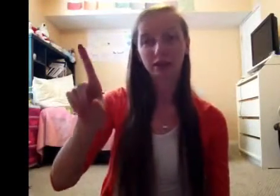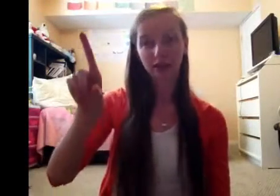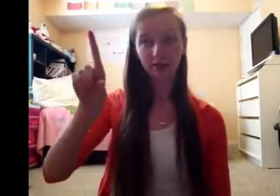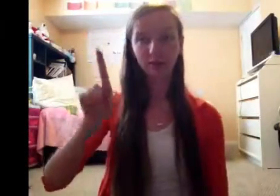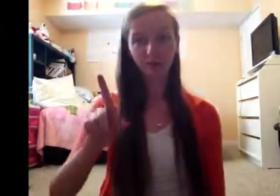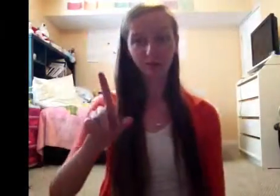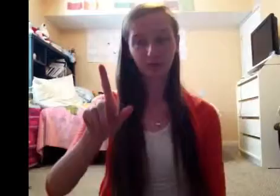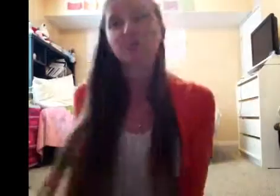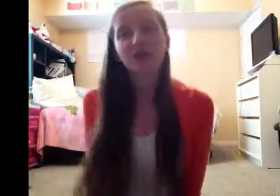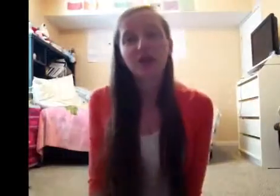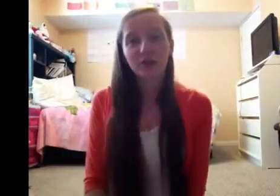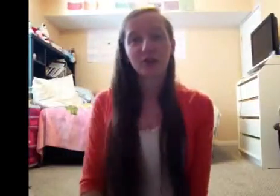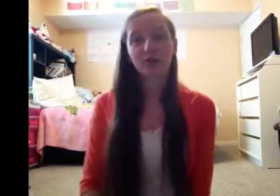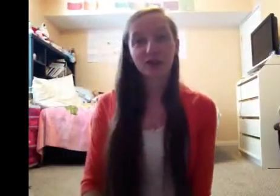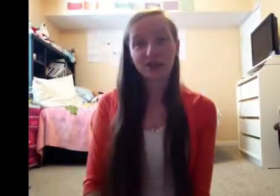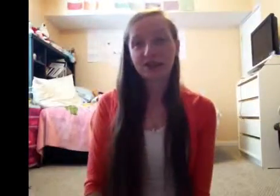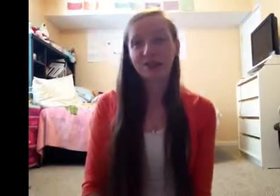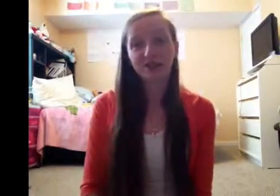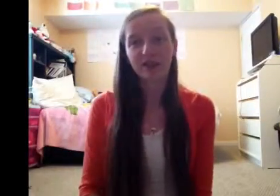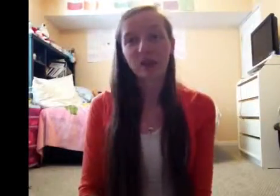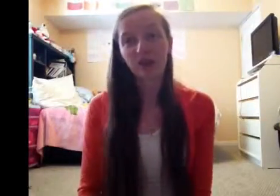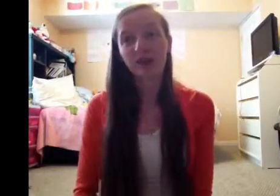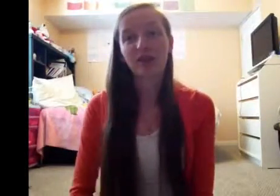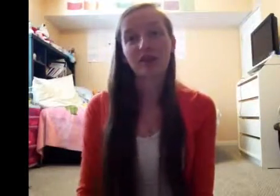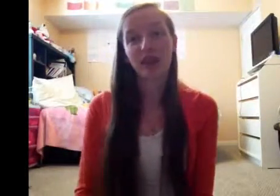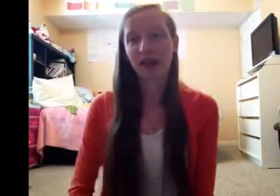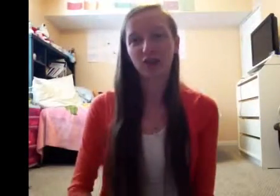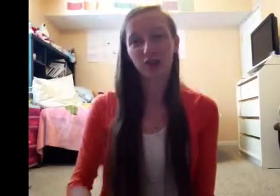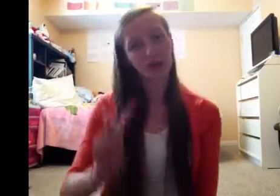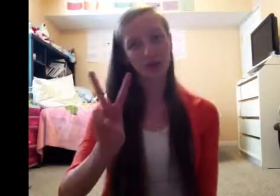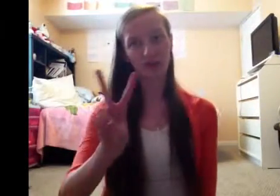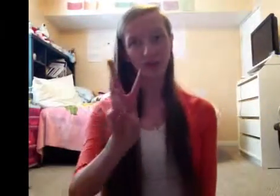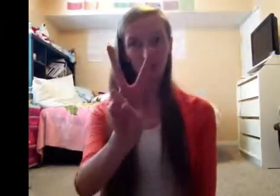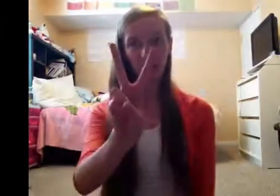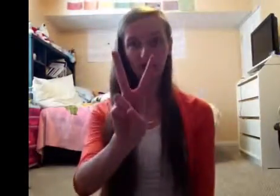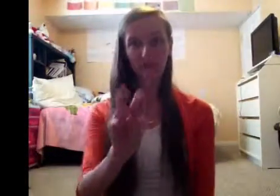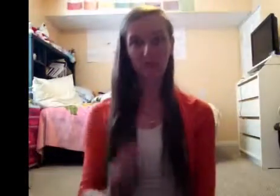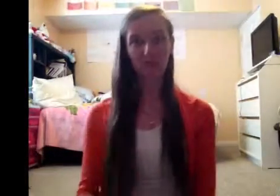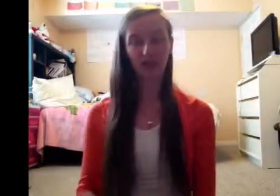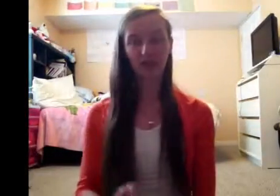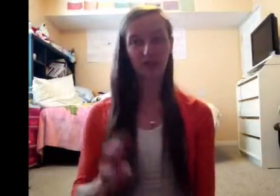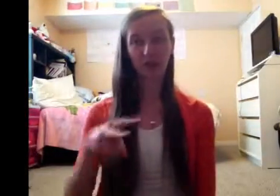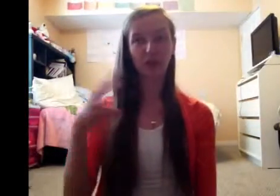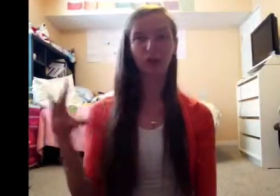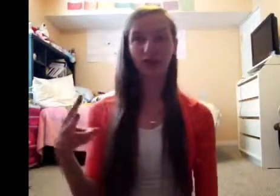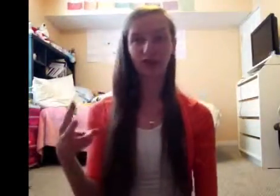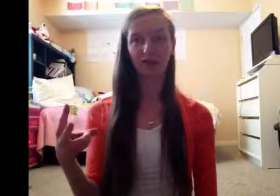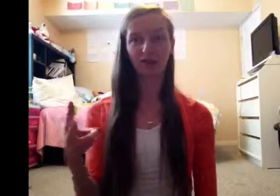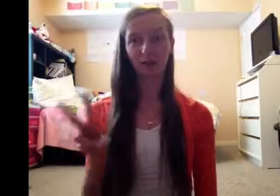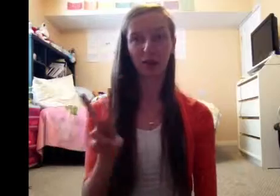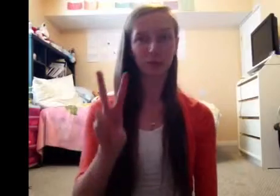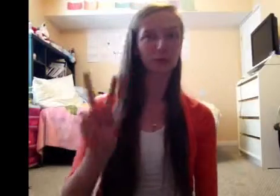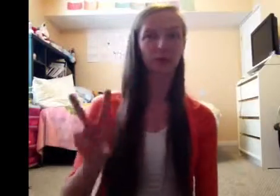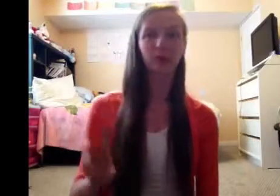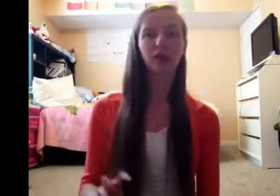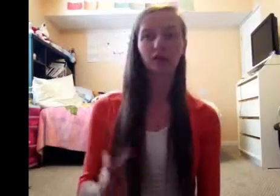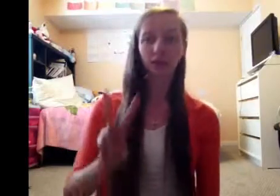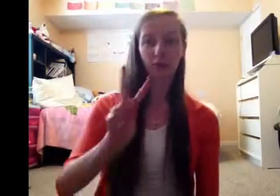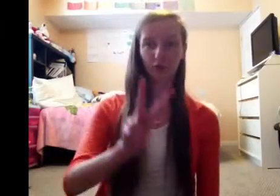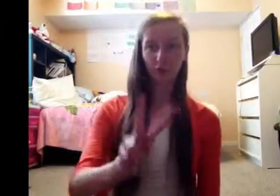21. So for 22, it's the only sign that actually uses this. Like, the only 20s number, you know. So it's